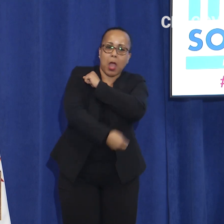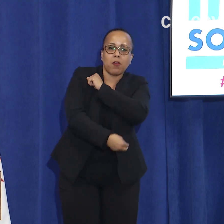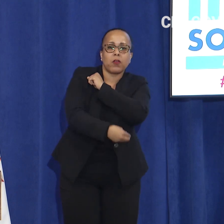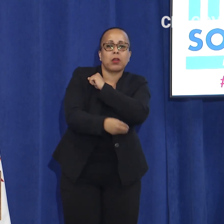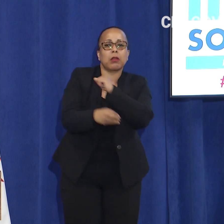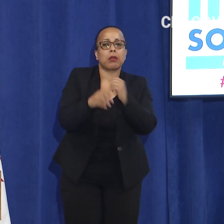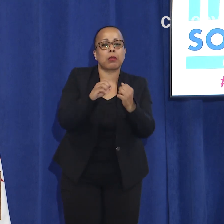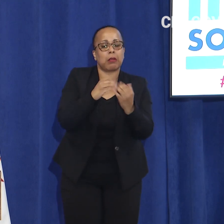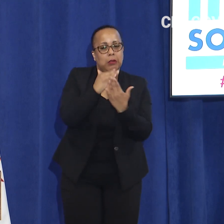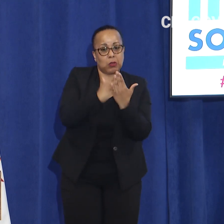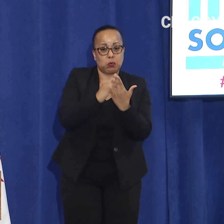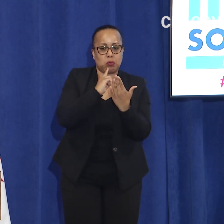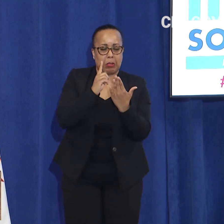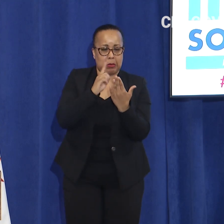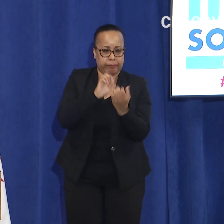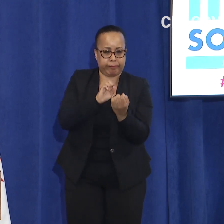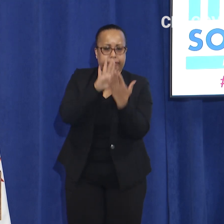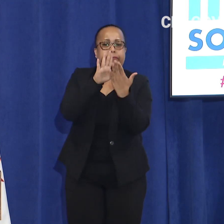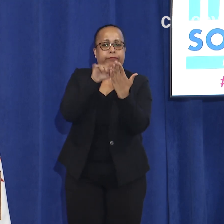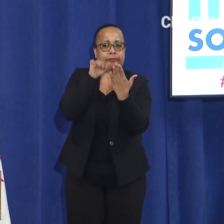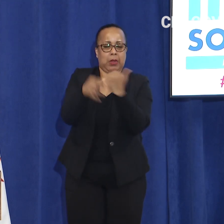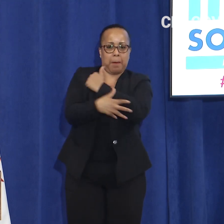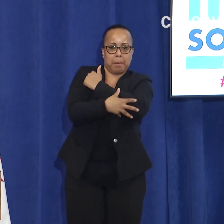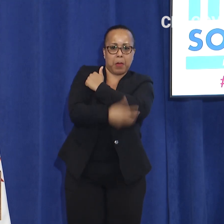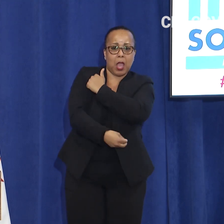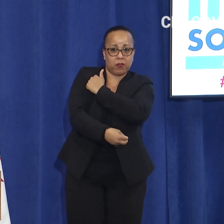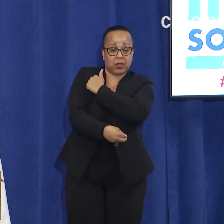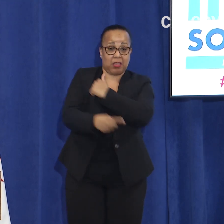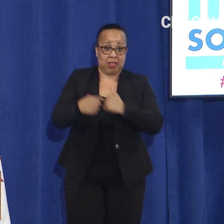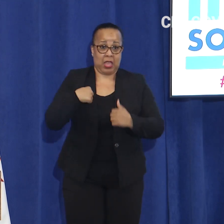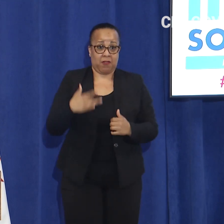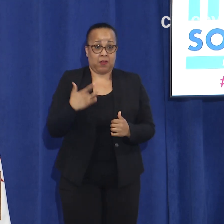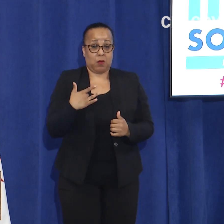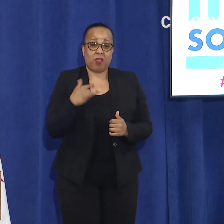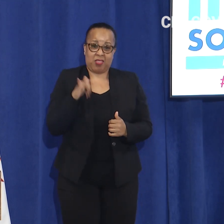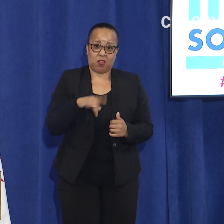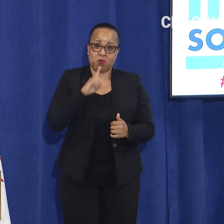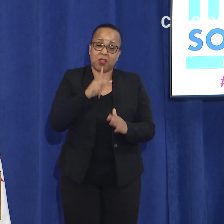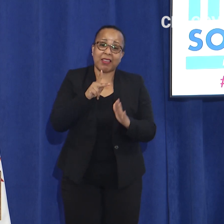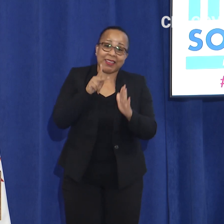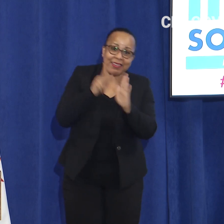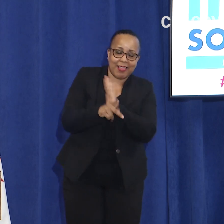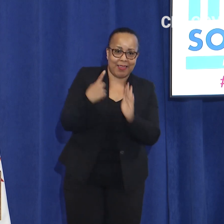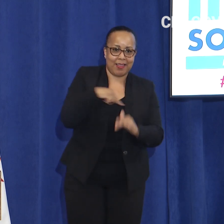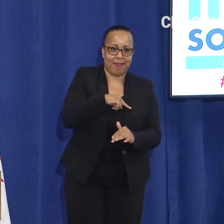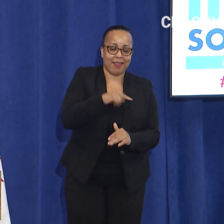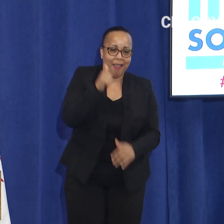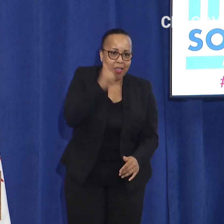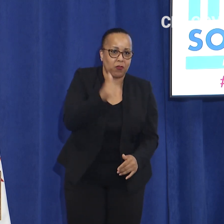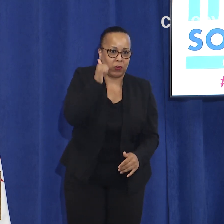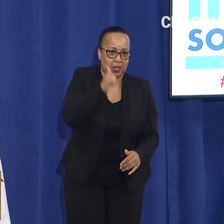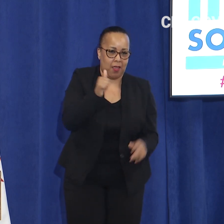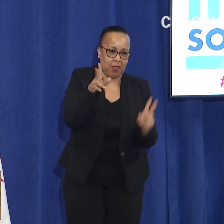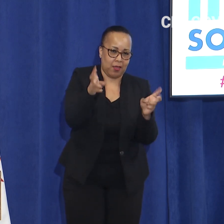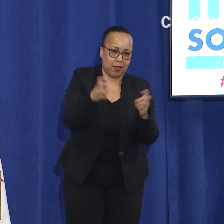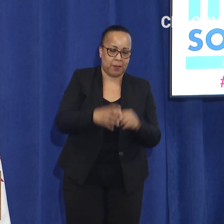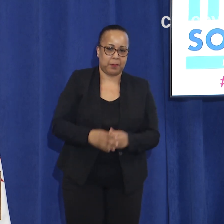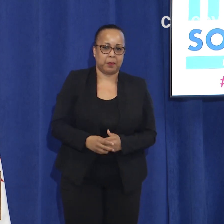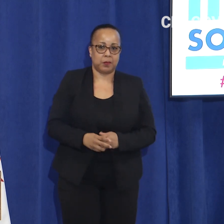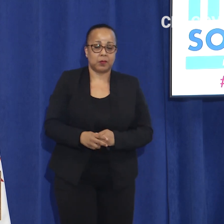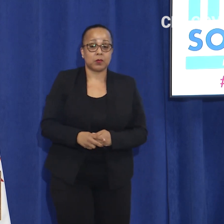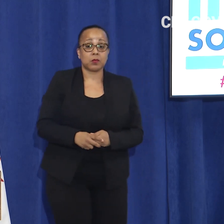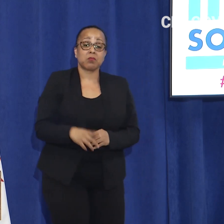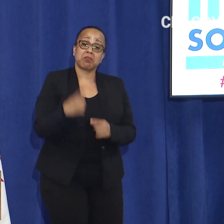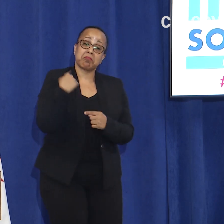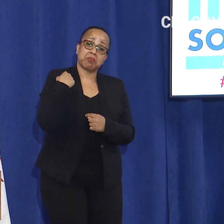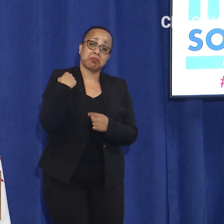directly combat poverty that is, I believe, killing us literally every single day. These